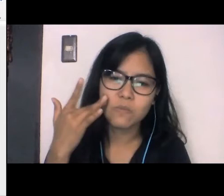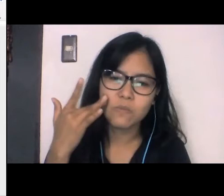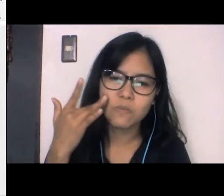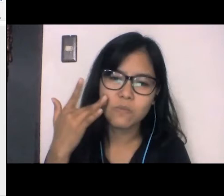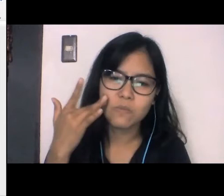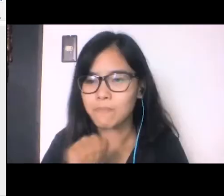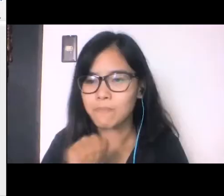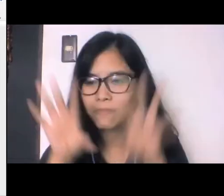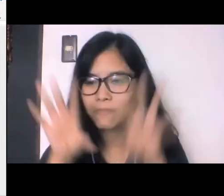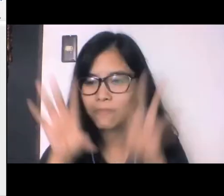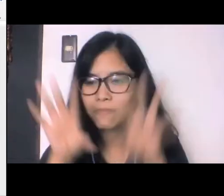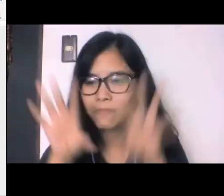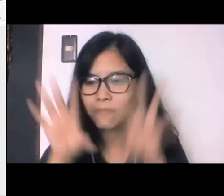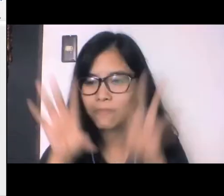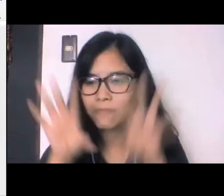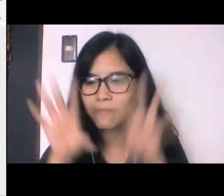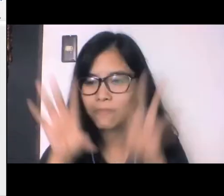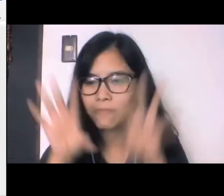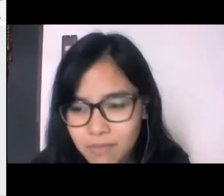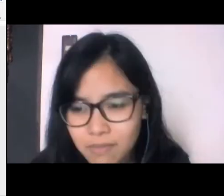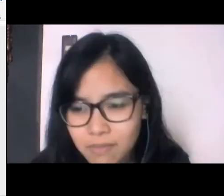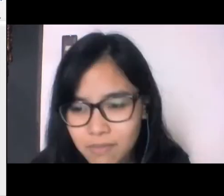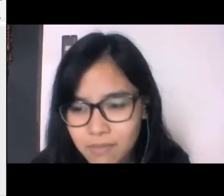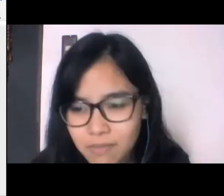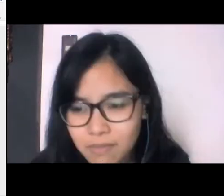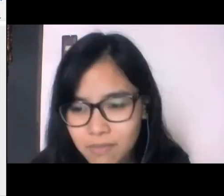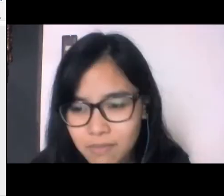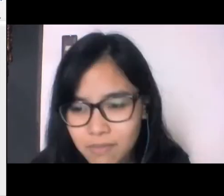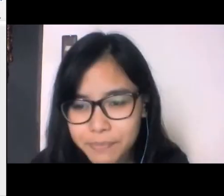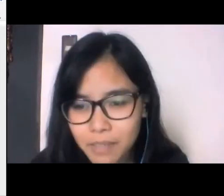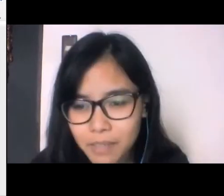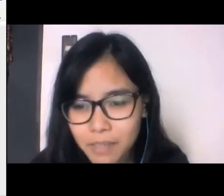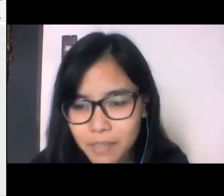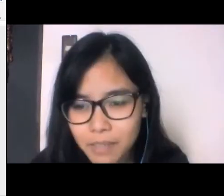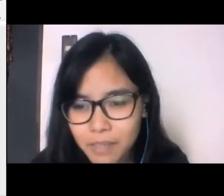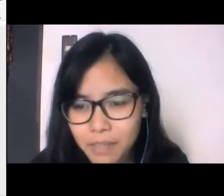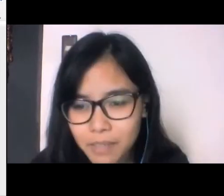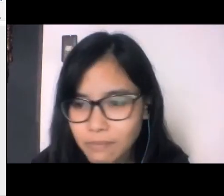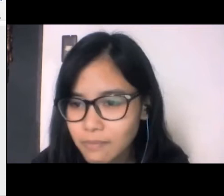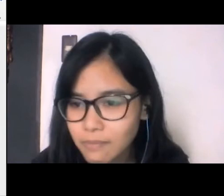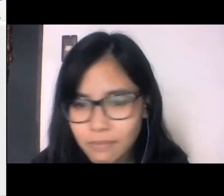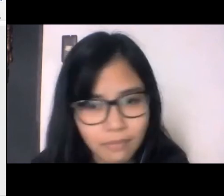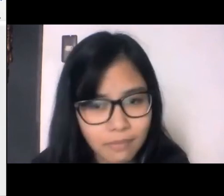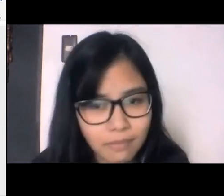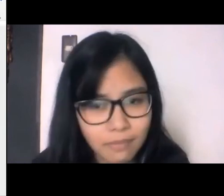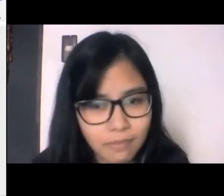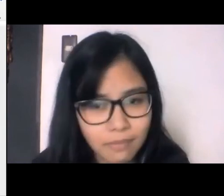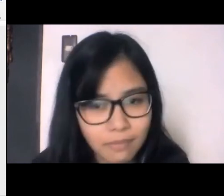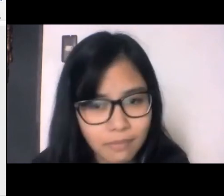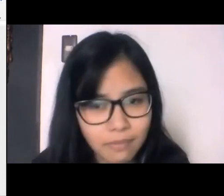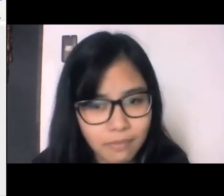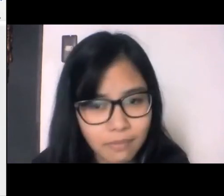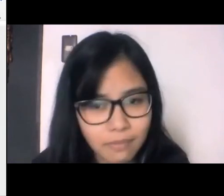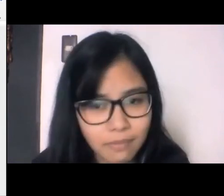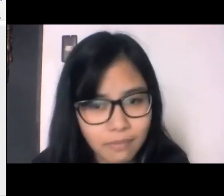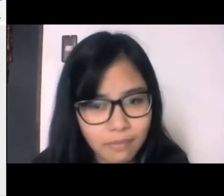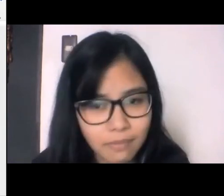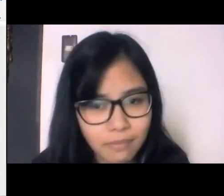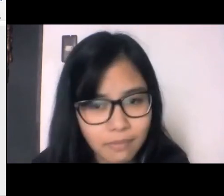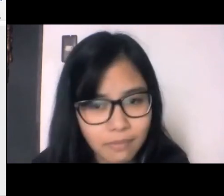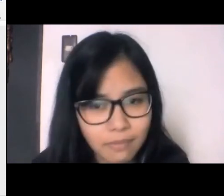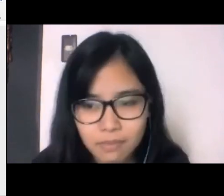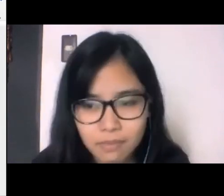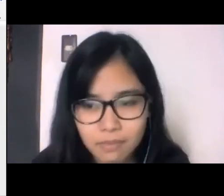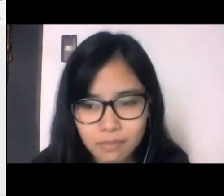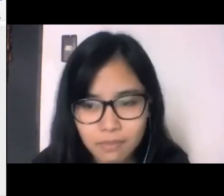there's those uh, differences in the community. It's not all uniform. Yeah, so you have